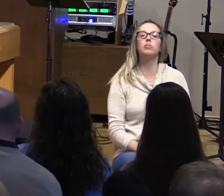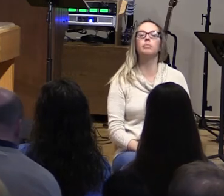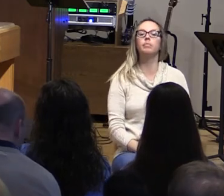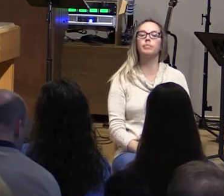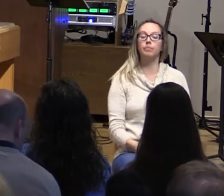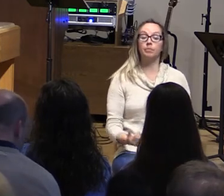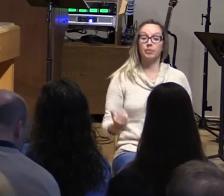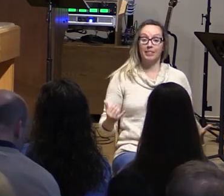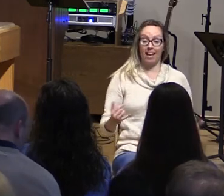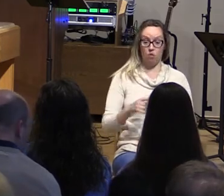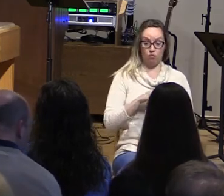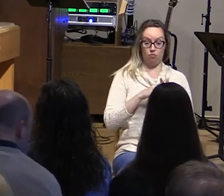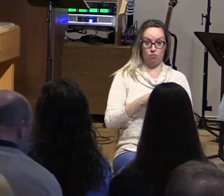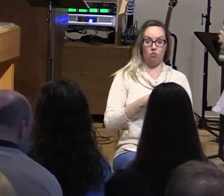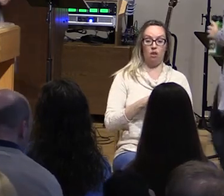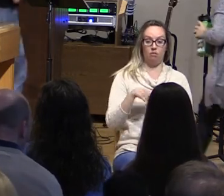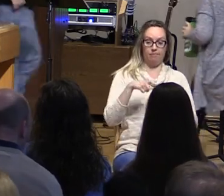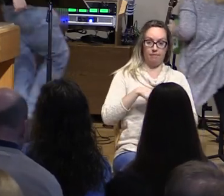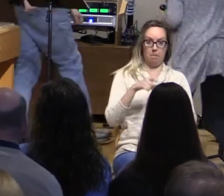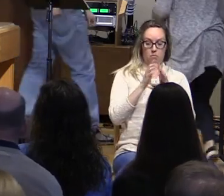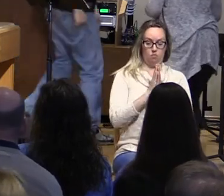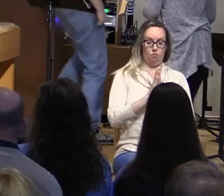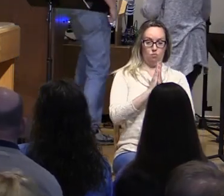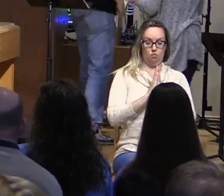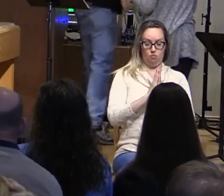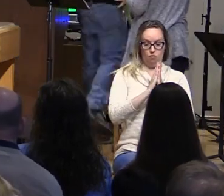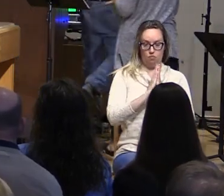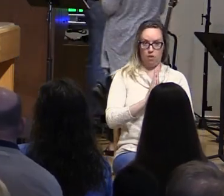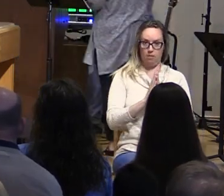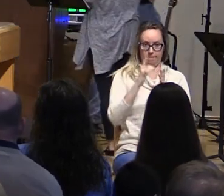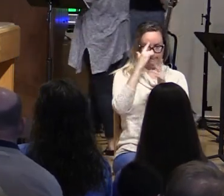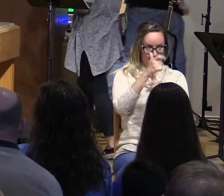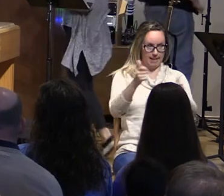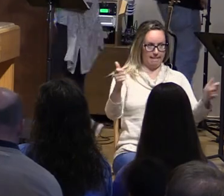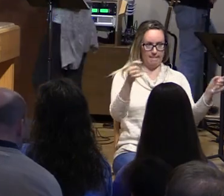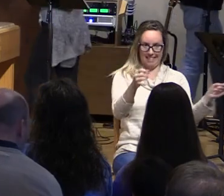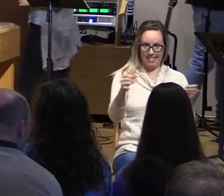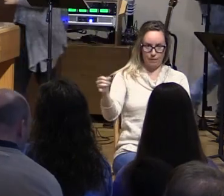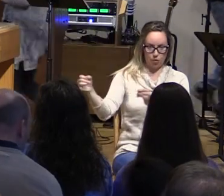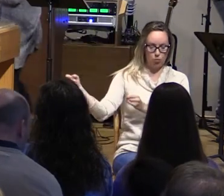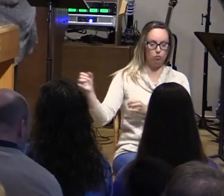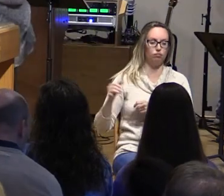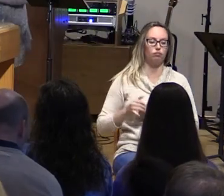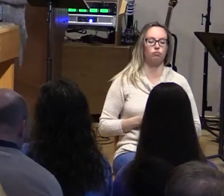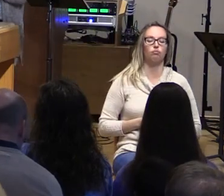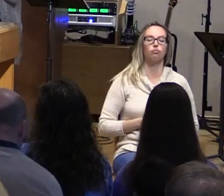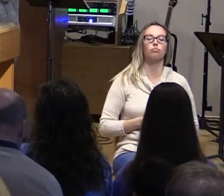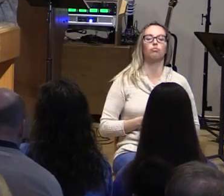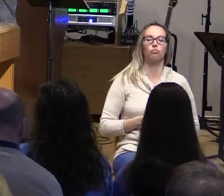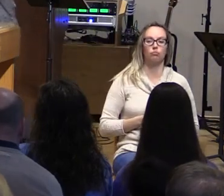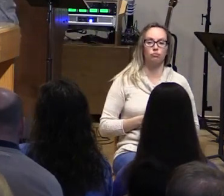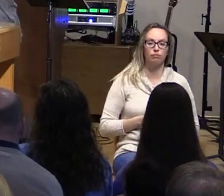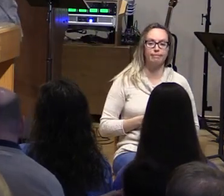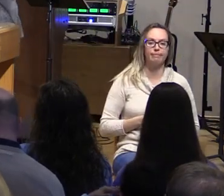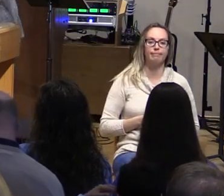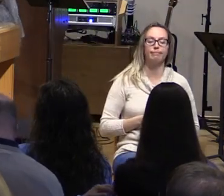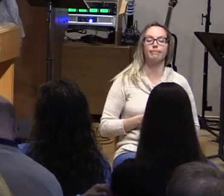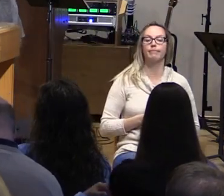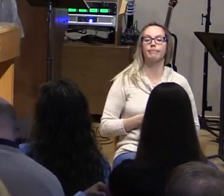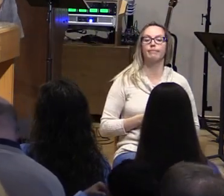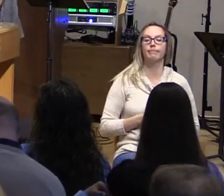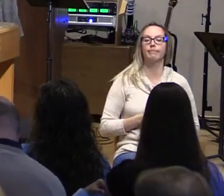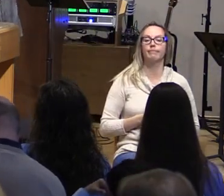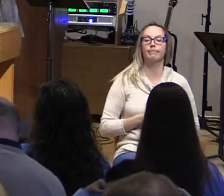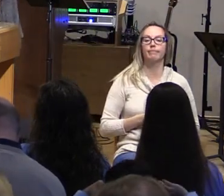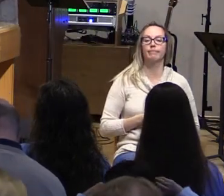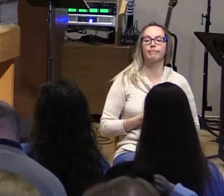We're going to enter a time of prayer, and this time is for you. You get to do whatever you want during this time. St. Augustine was